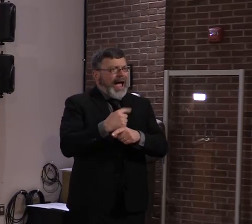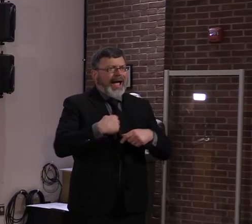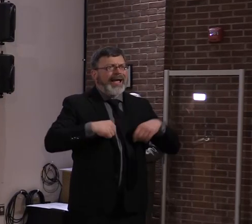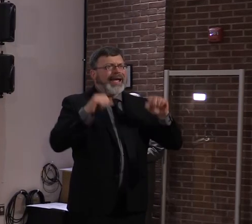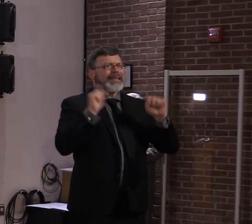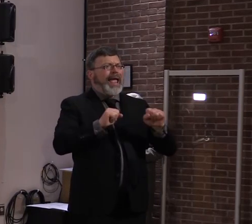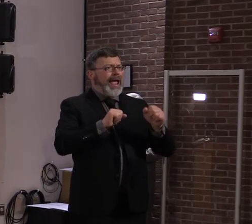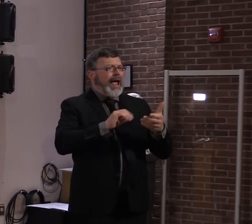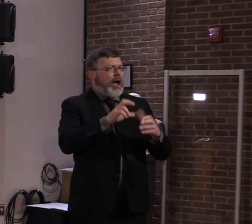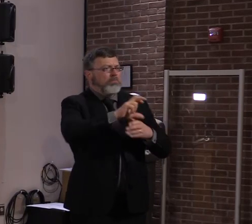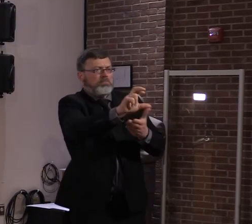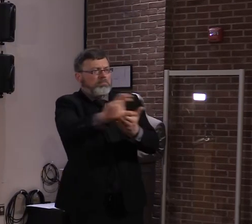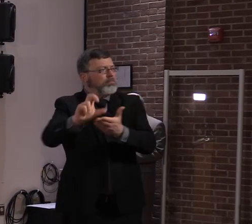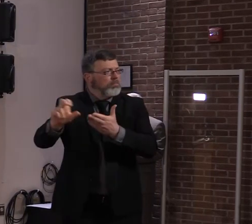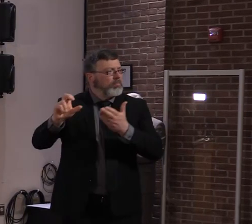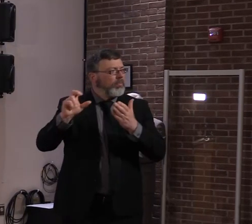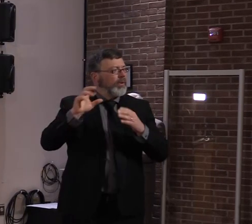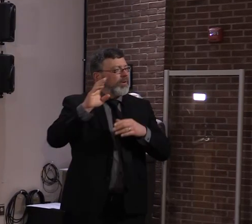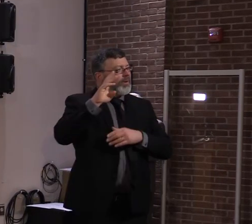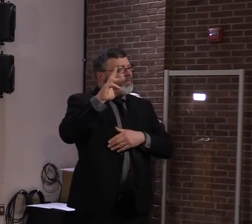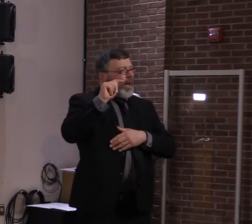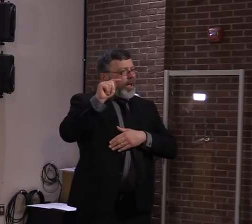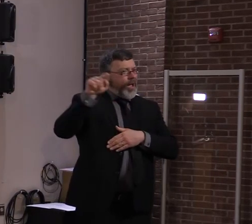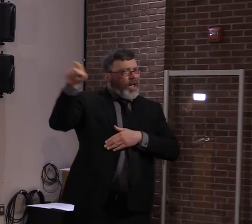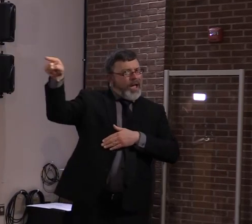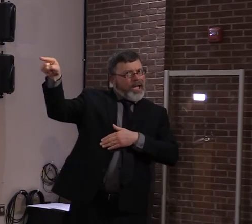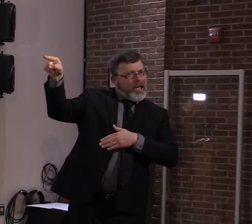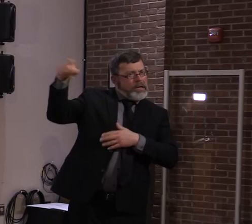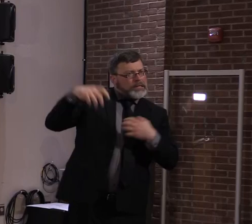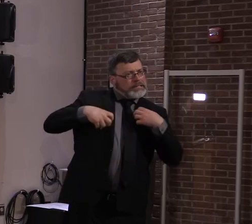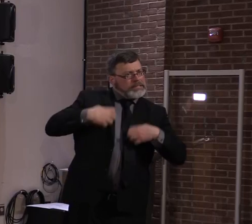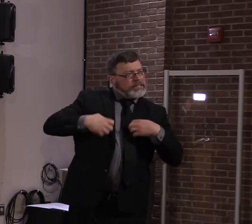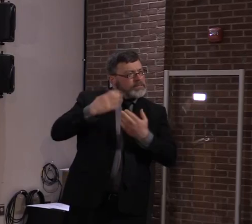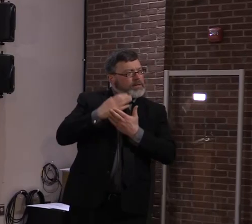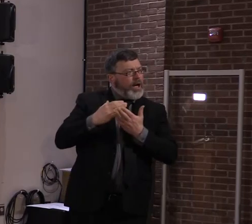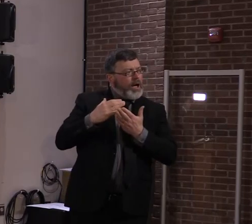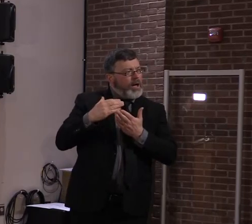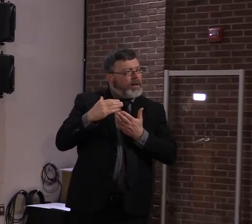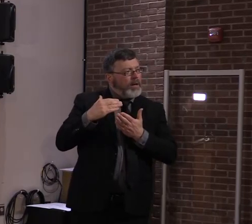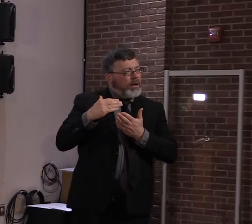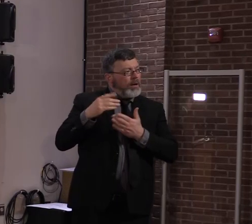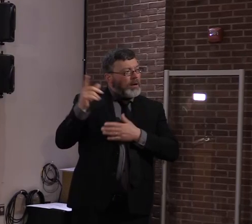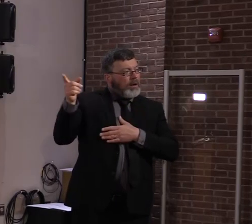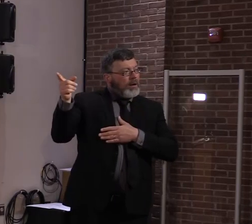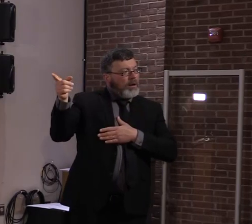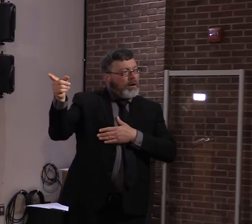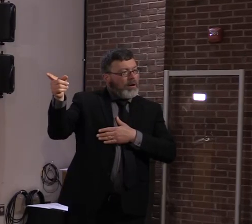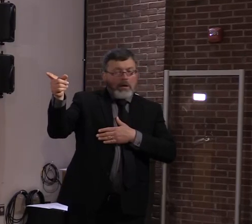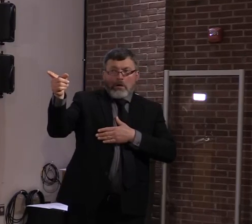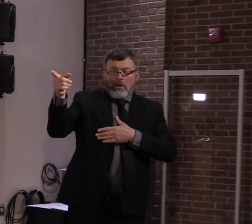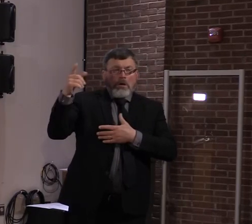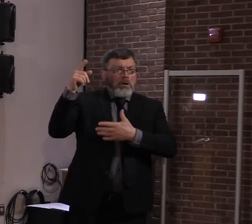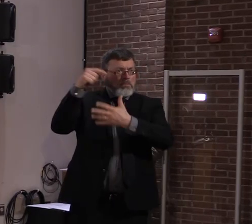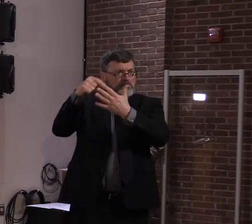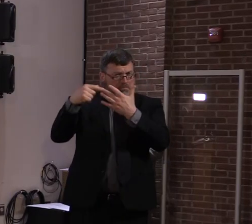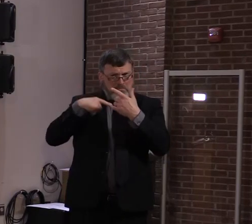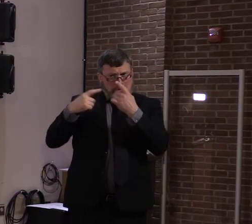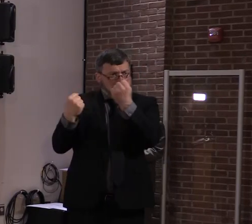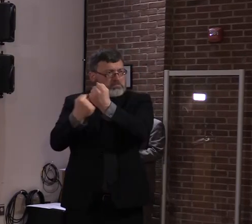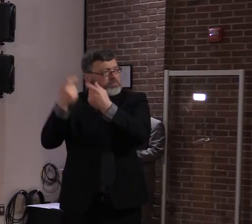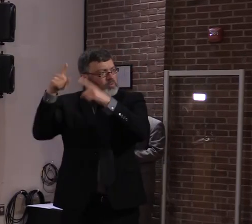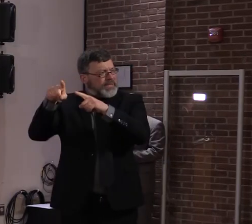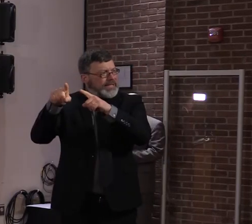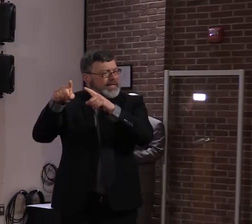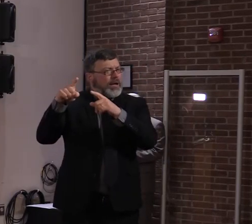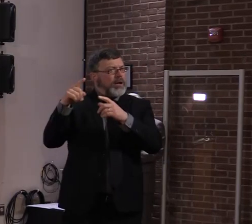the initiatives are some that we all agree on, but I think they're using too much of it,